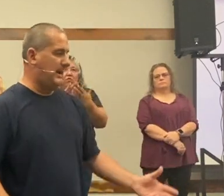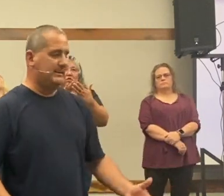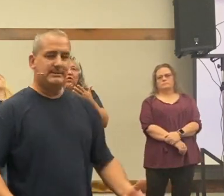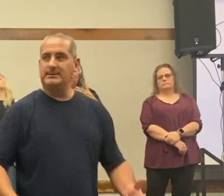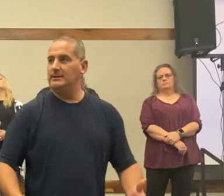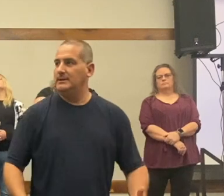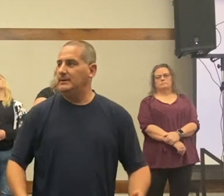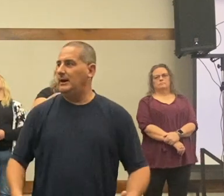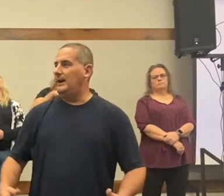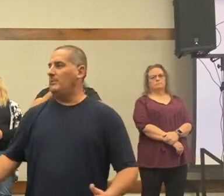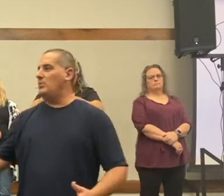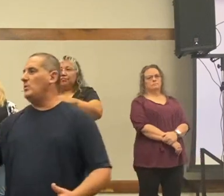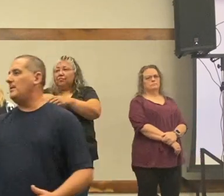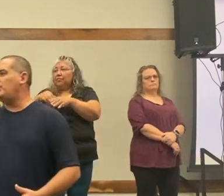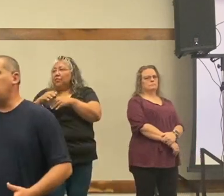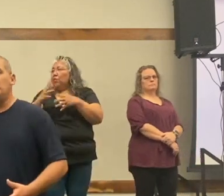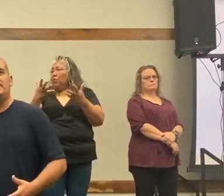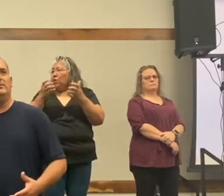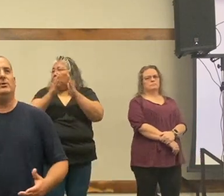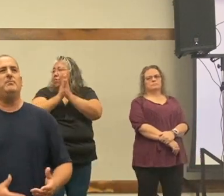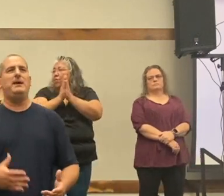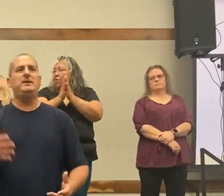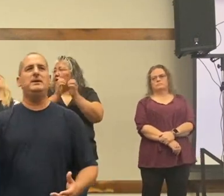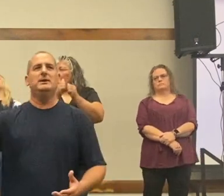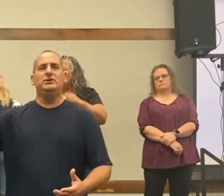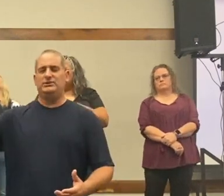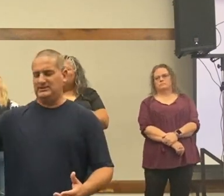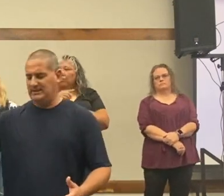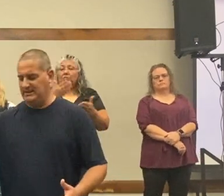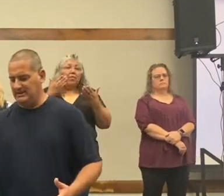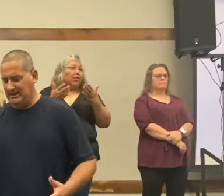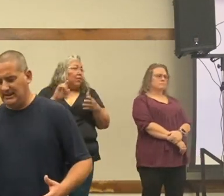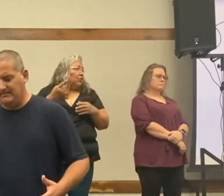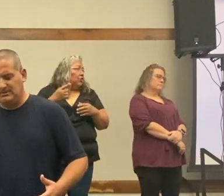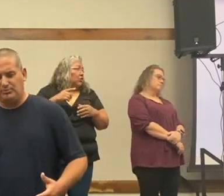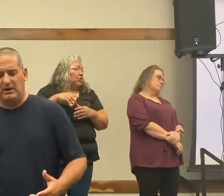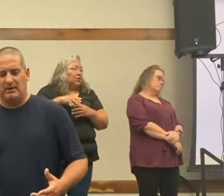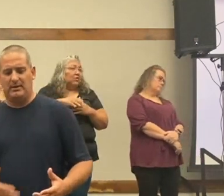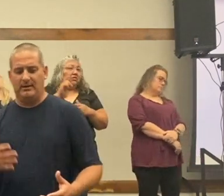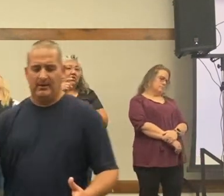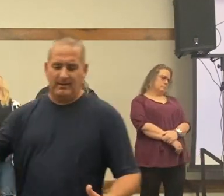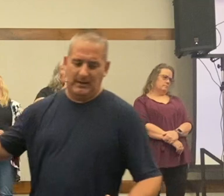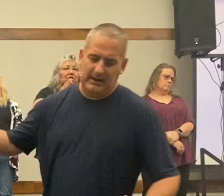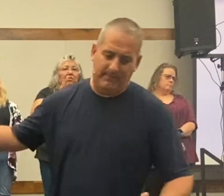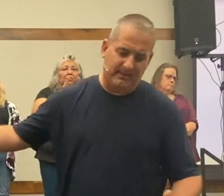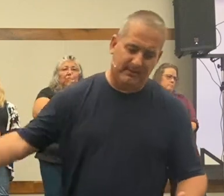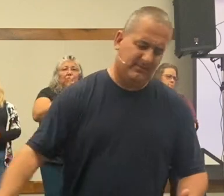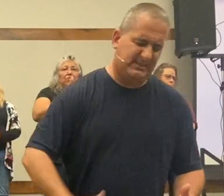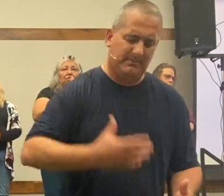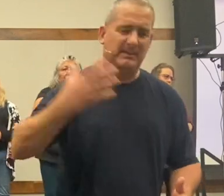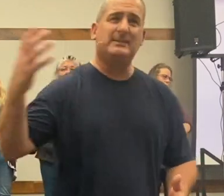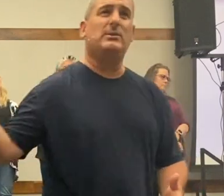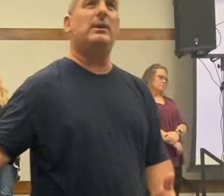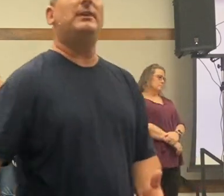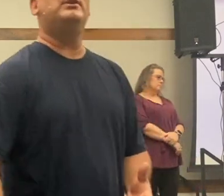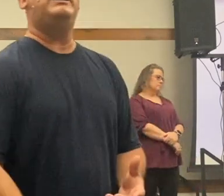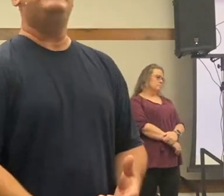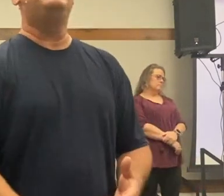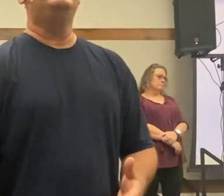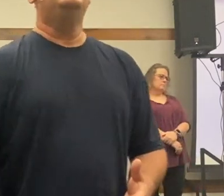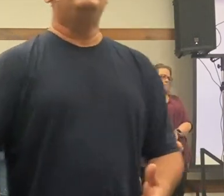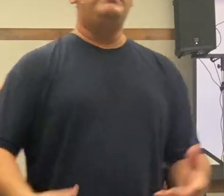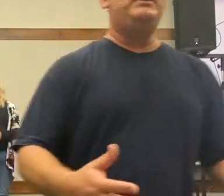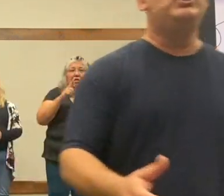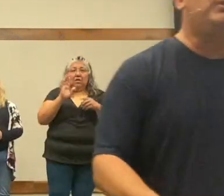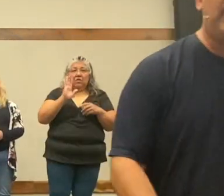our hands. We want to pray with you, Lord. Maybe you just need some prayer with something that's going on in your